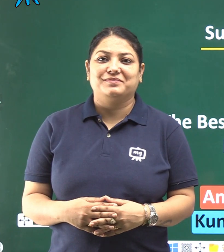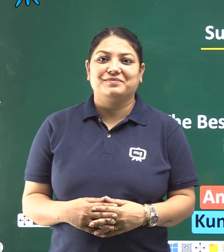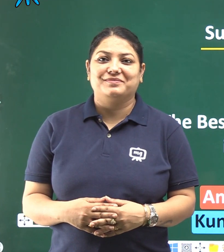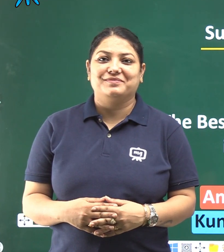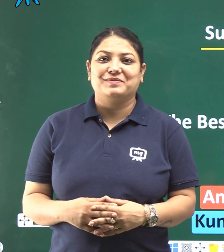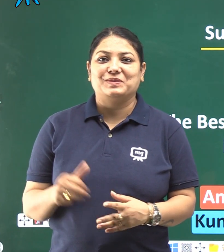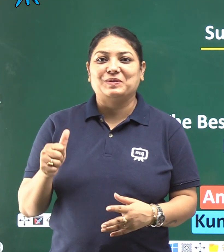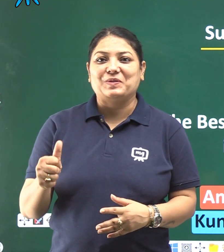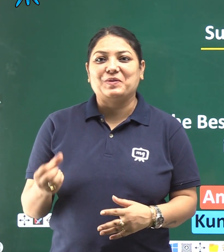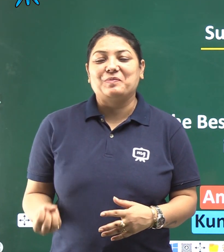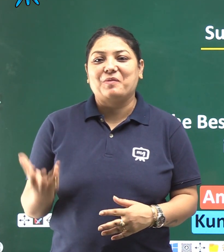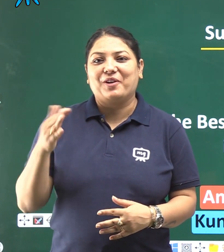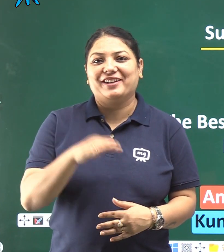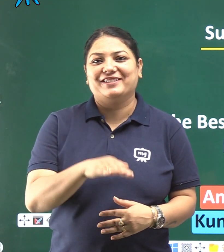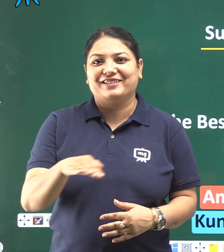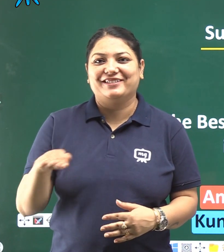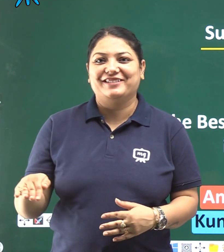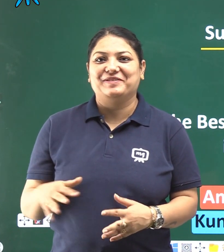Good morning, children.